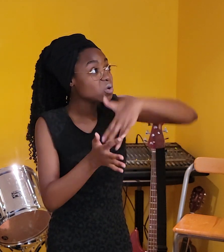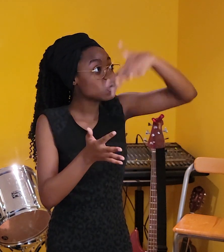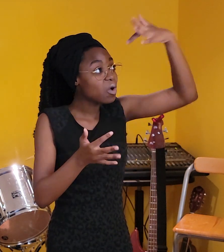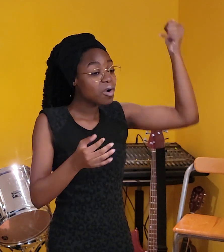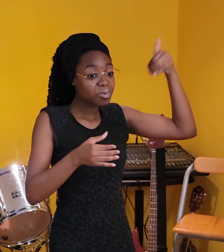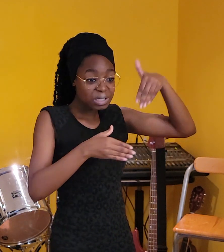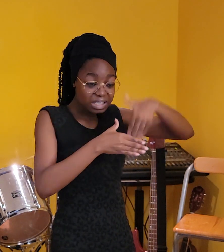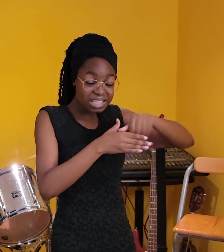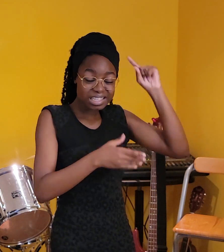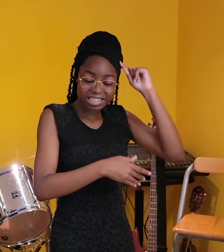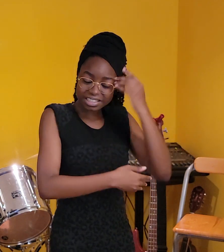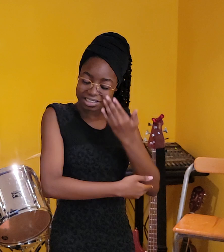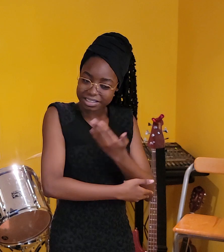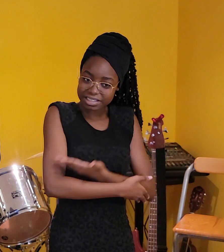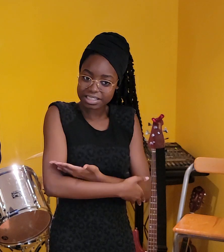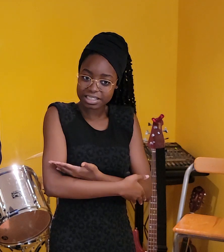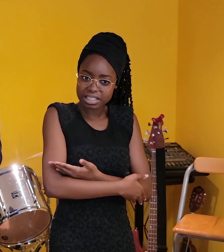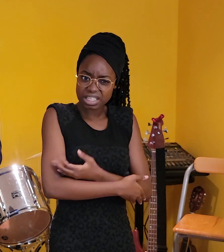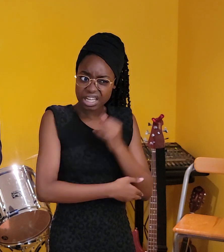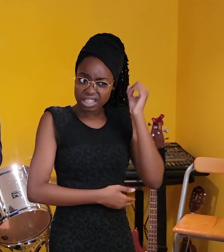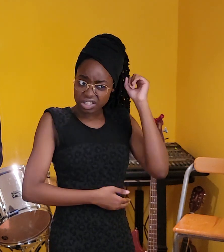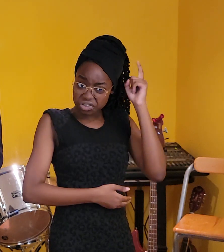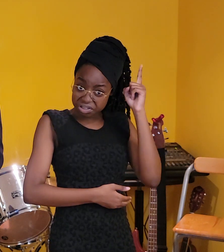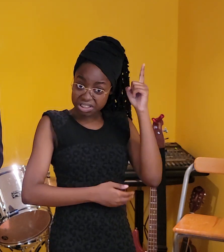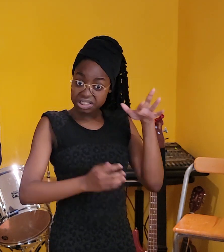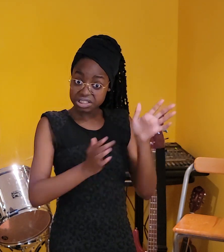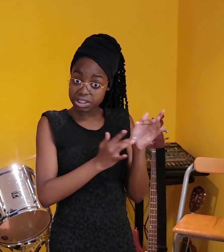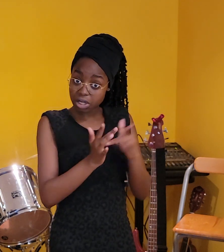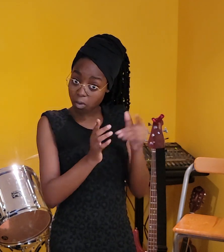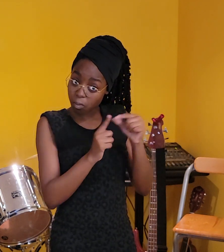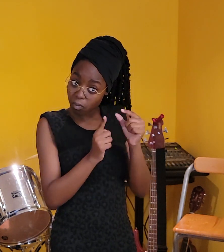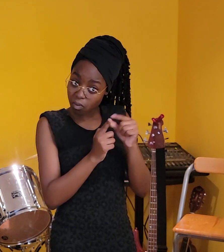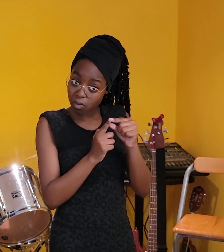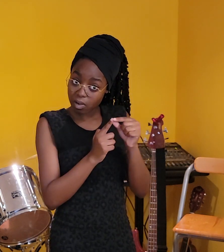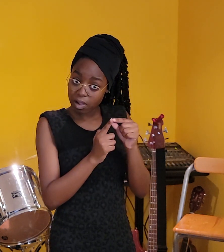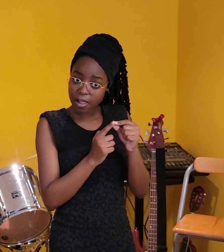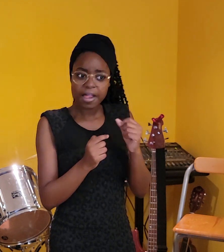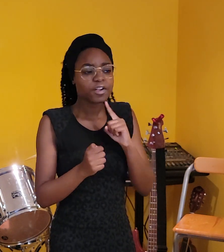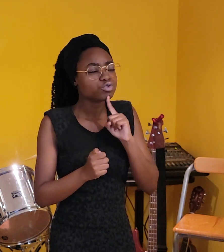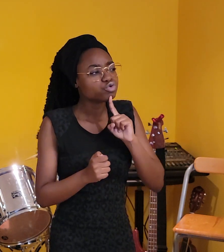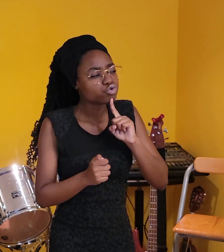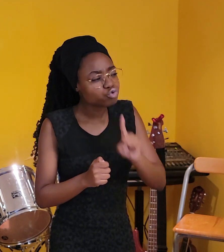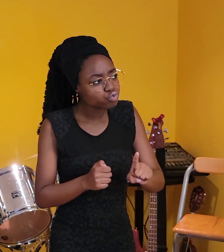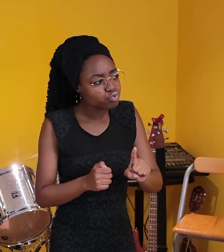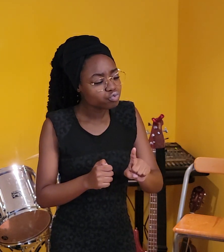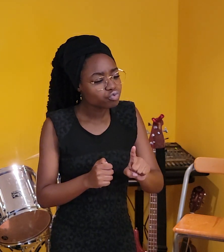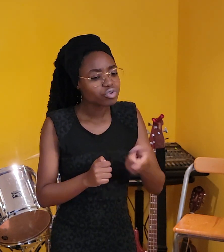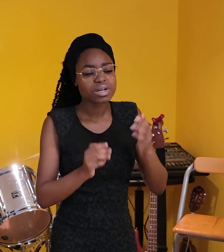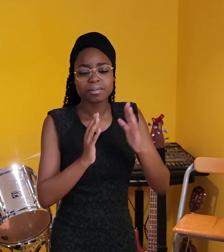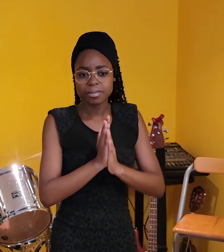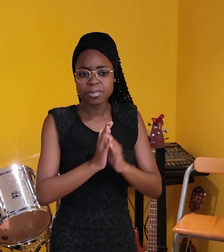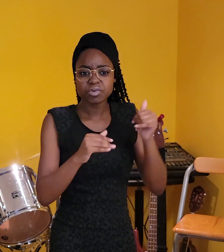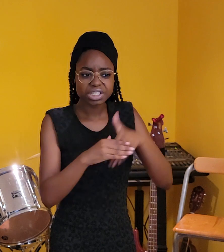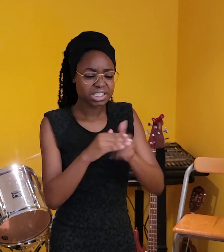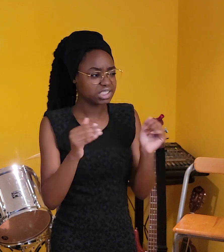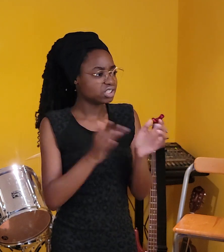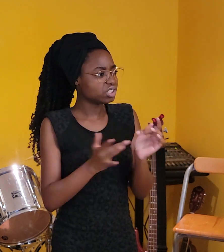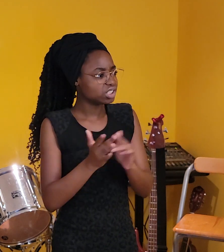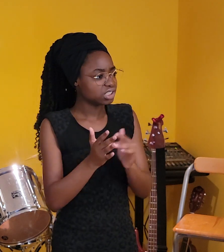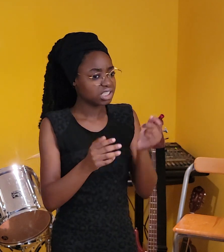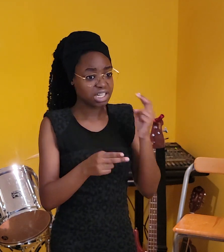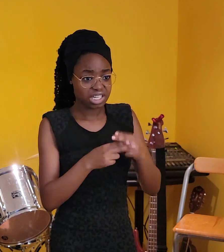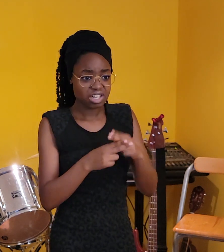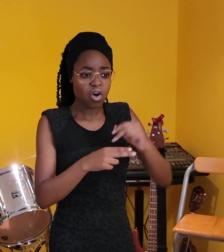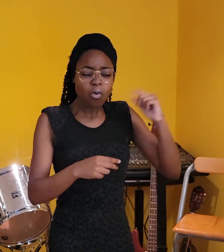that? You see what Jesus said in John 14, 13? I mean, true prayer in Jesus' name always